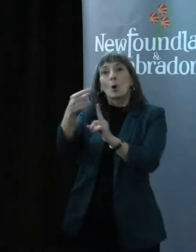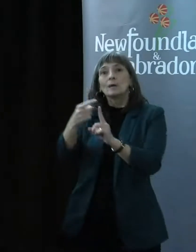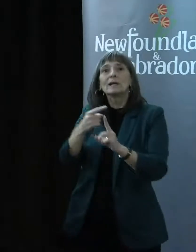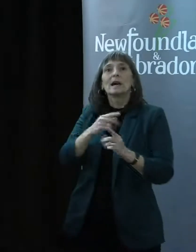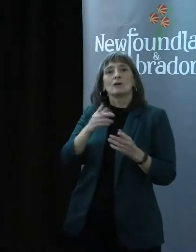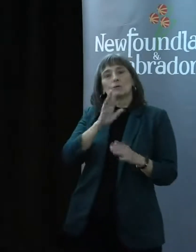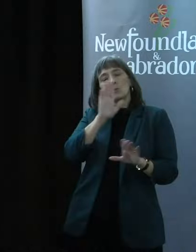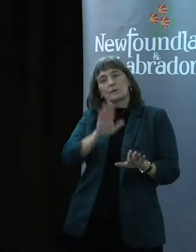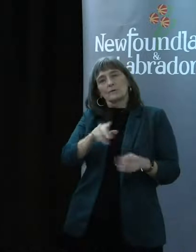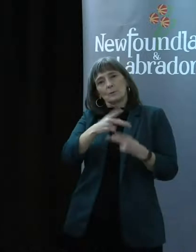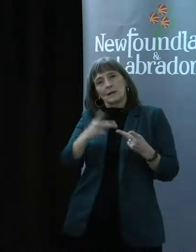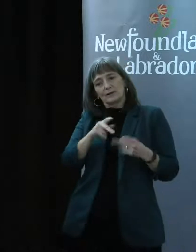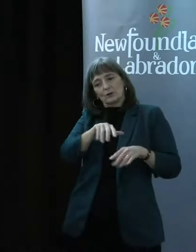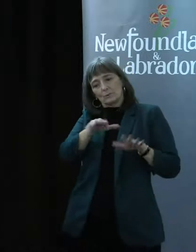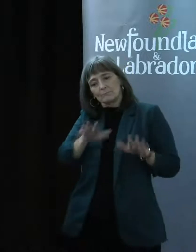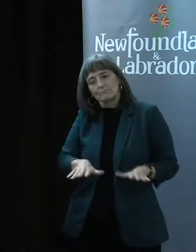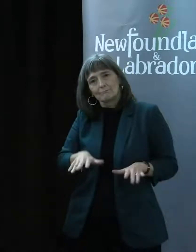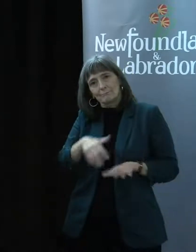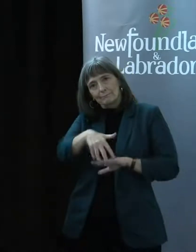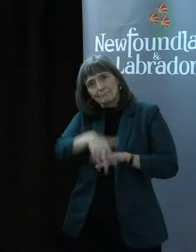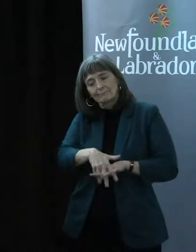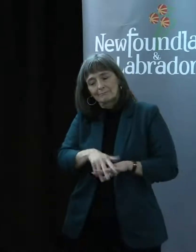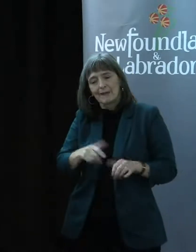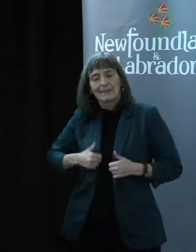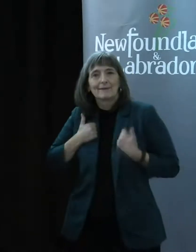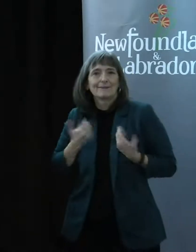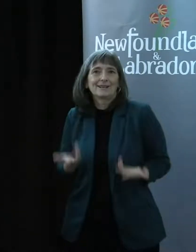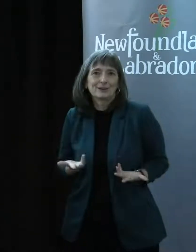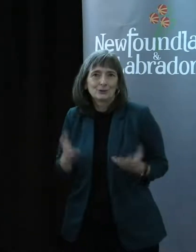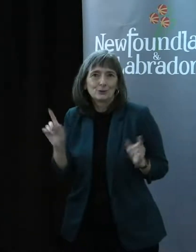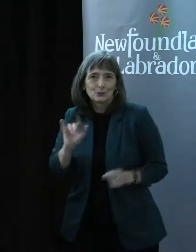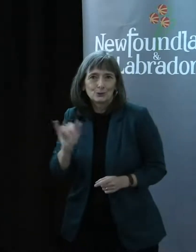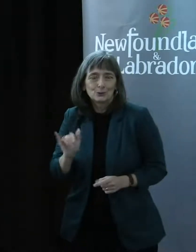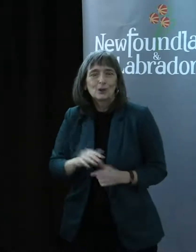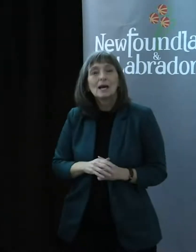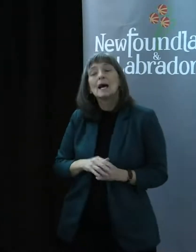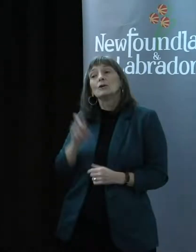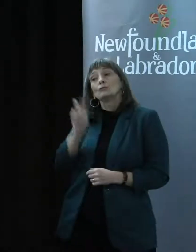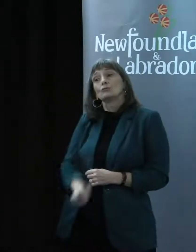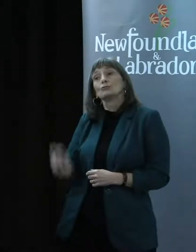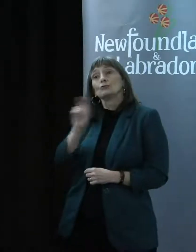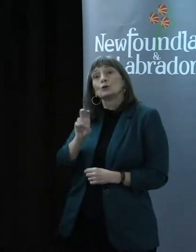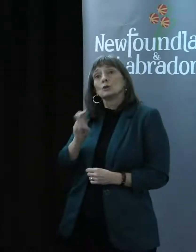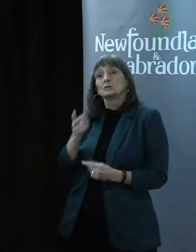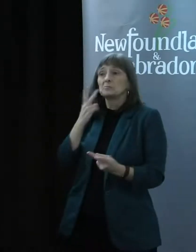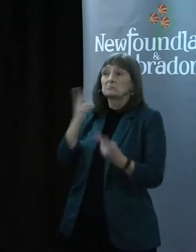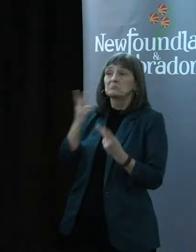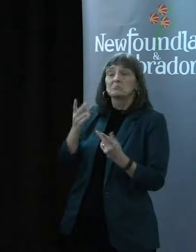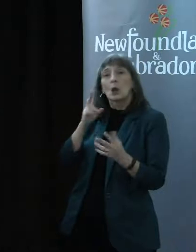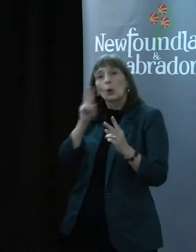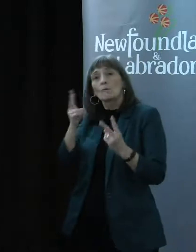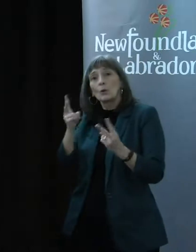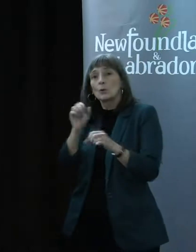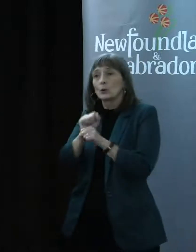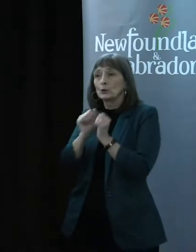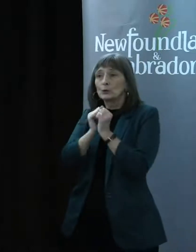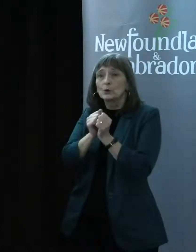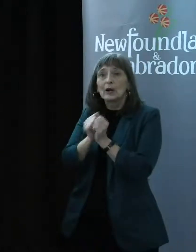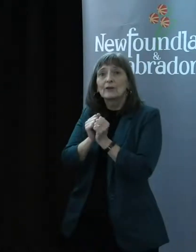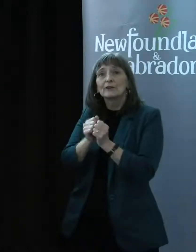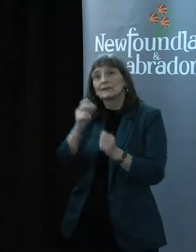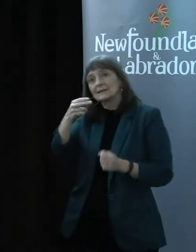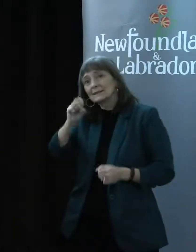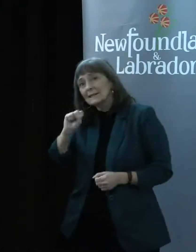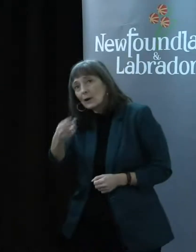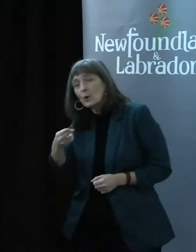belong and live. I look forward to working with the tourism industry, partners, stakeholders,